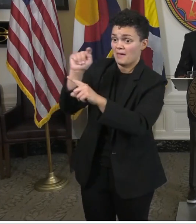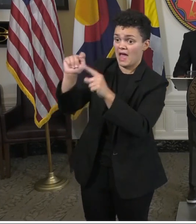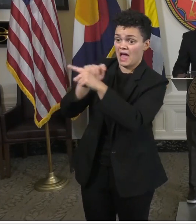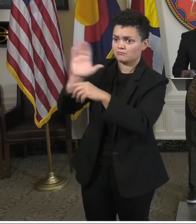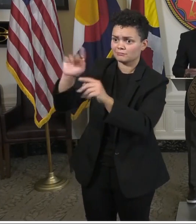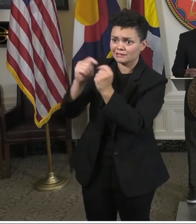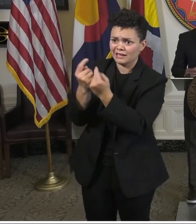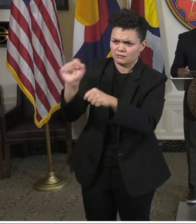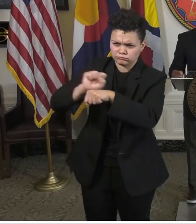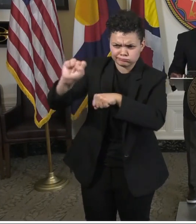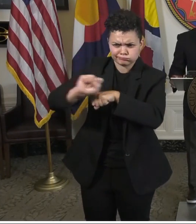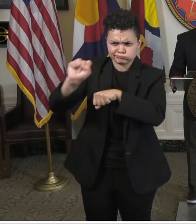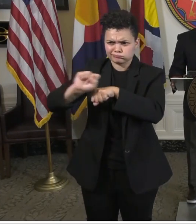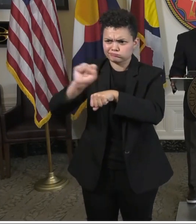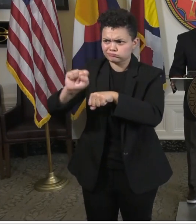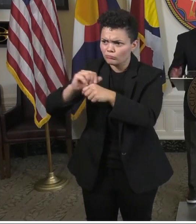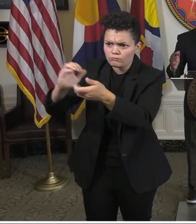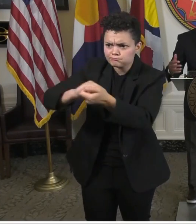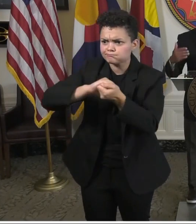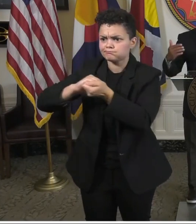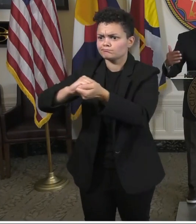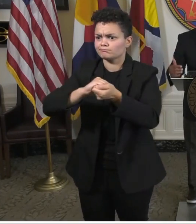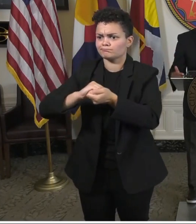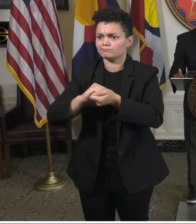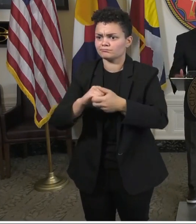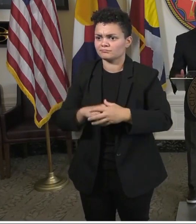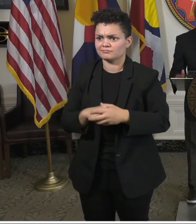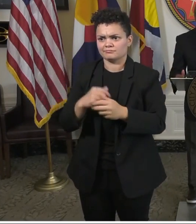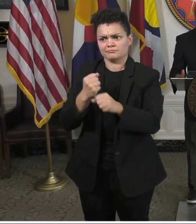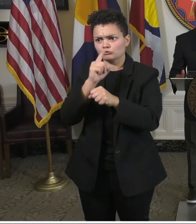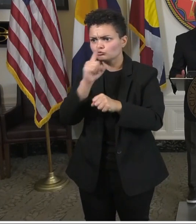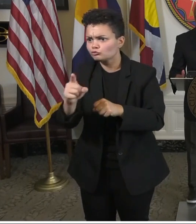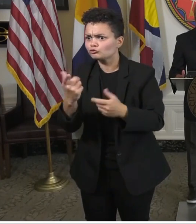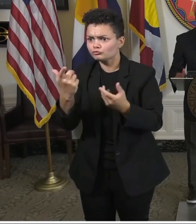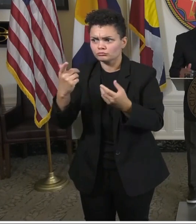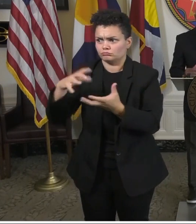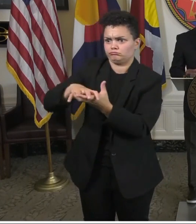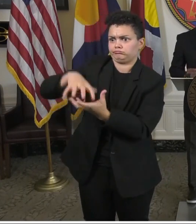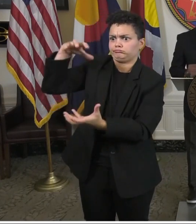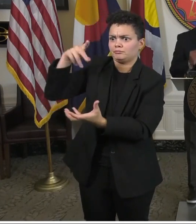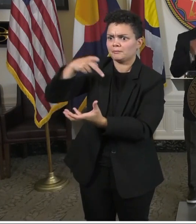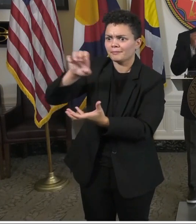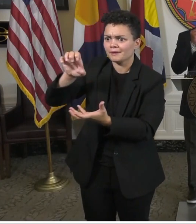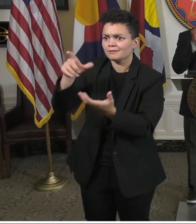there to help us to begin to really replenish, but also to grow the supply here in Denver.